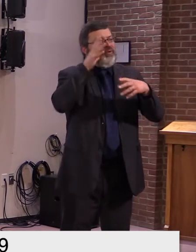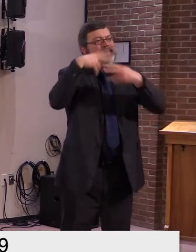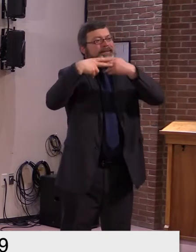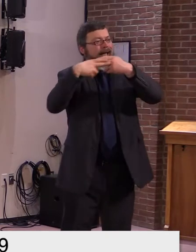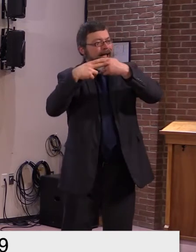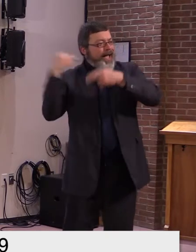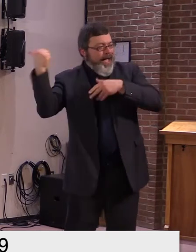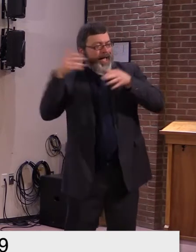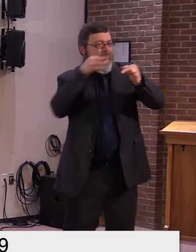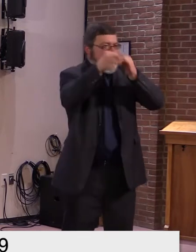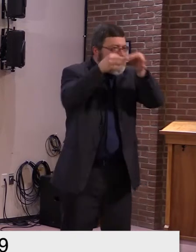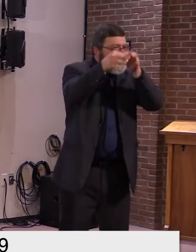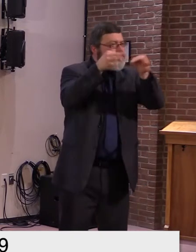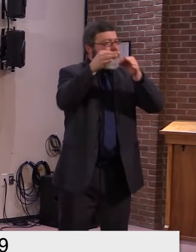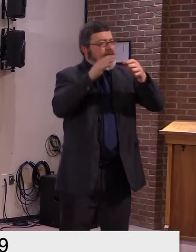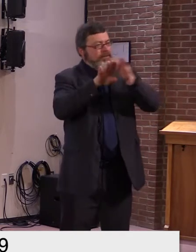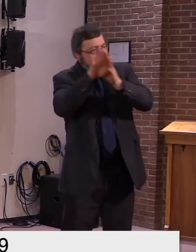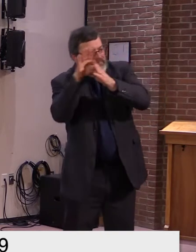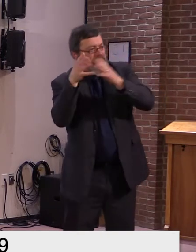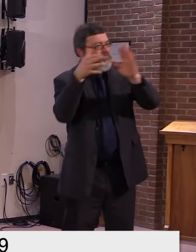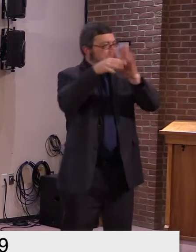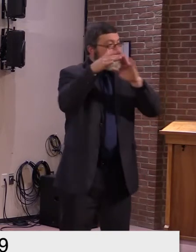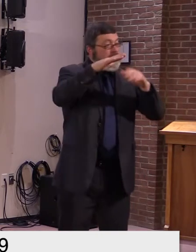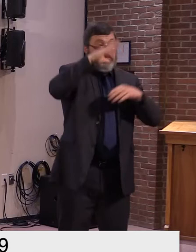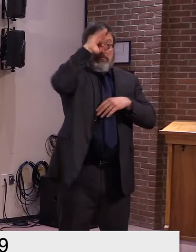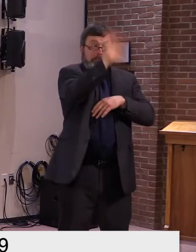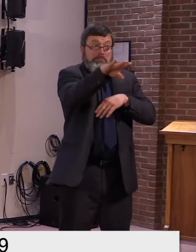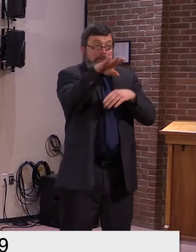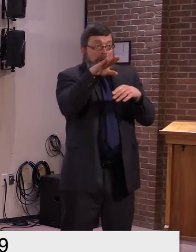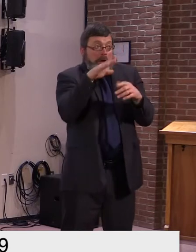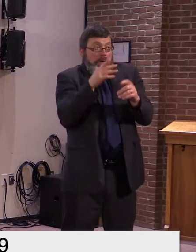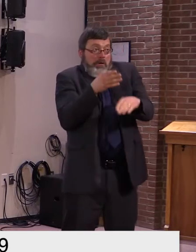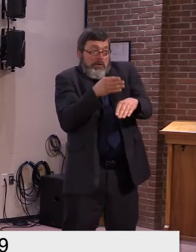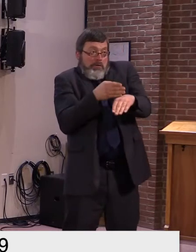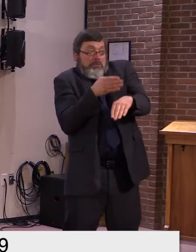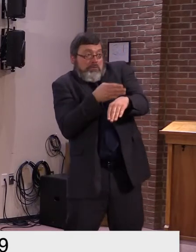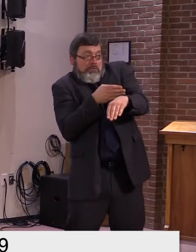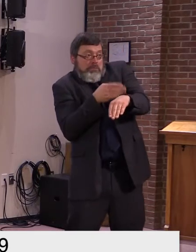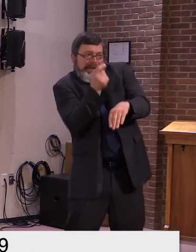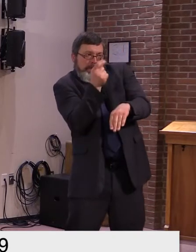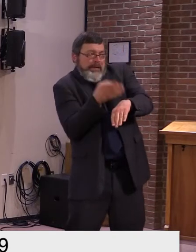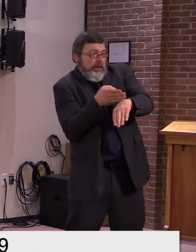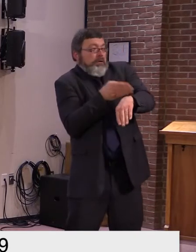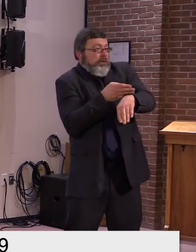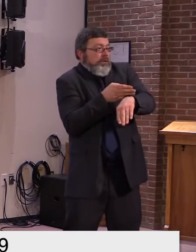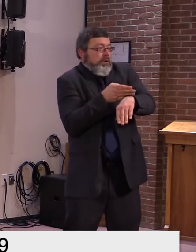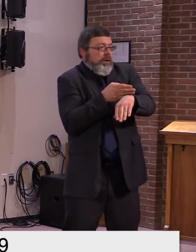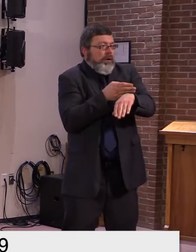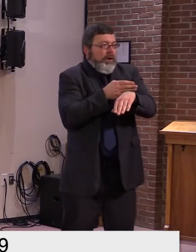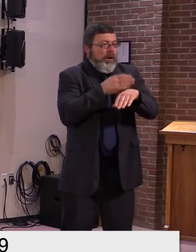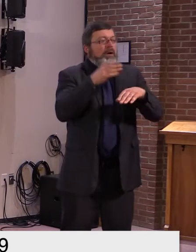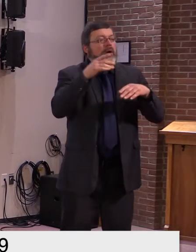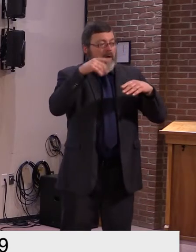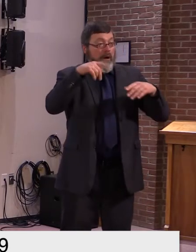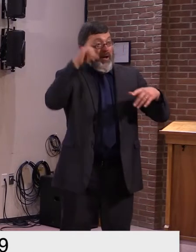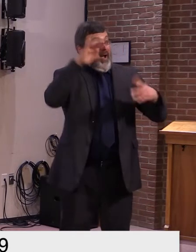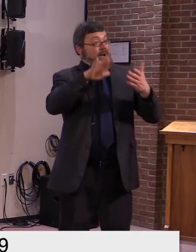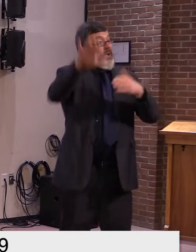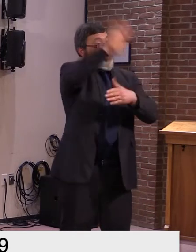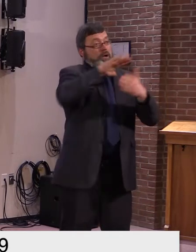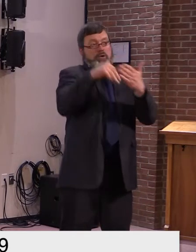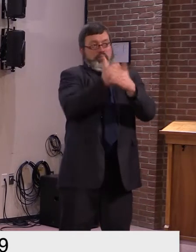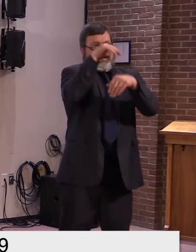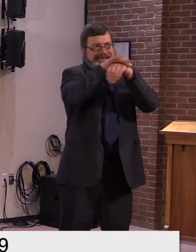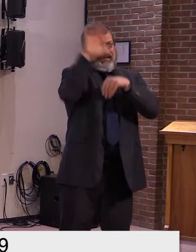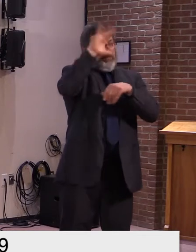weeks. To start, there's been a decline in regional case growth over the last week. And while that doesn't necessarily make a